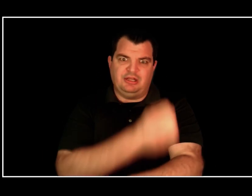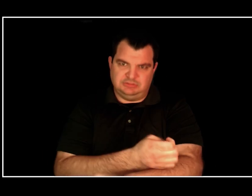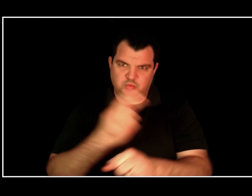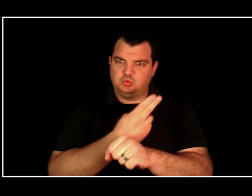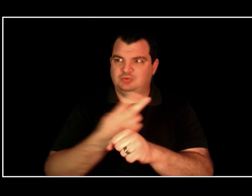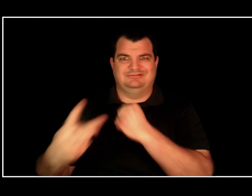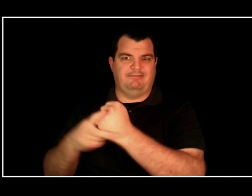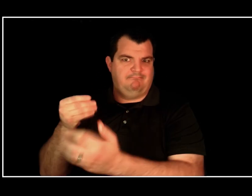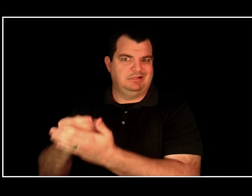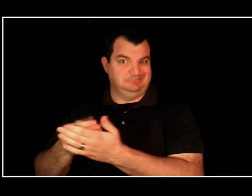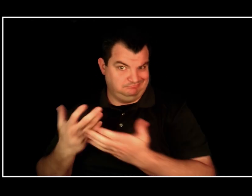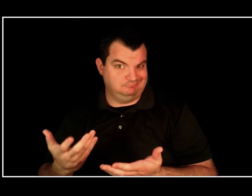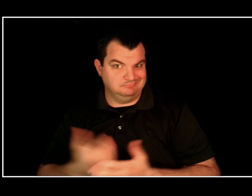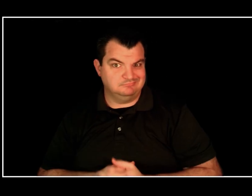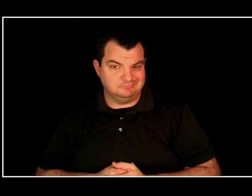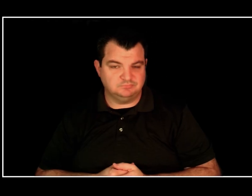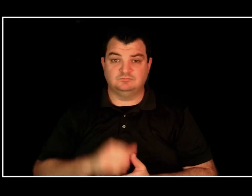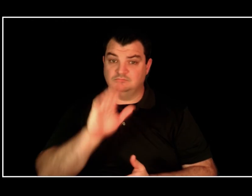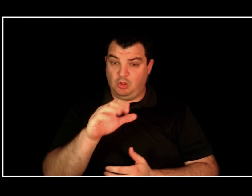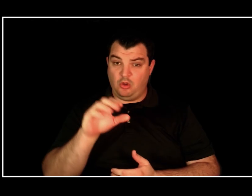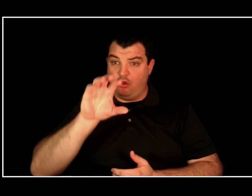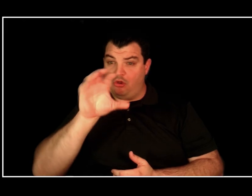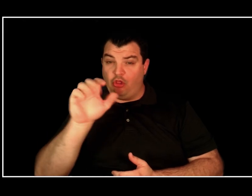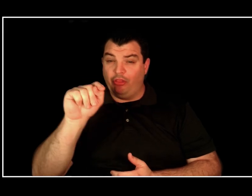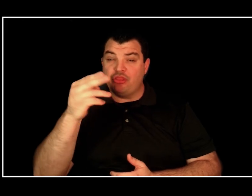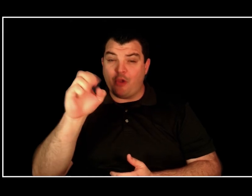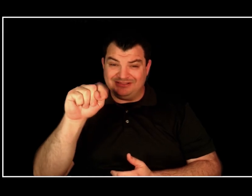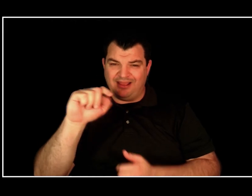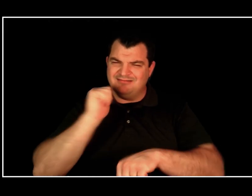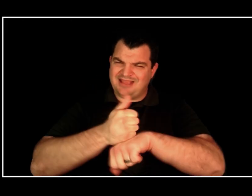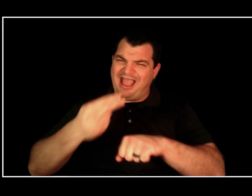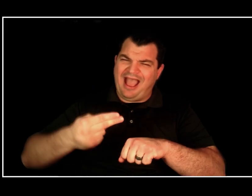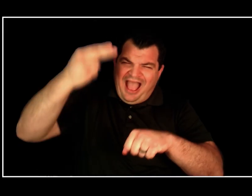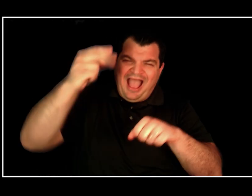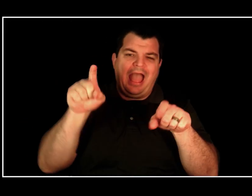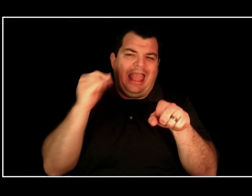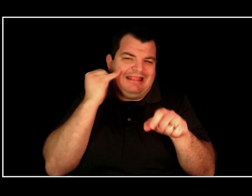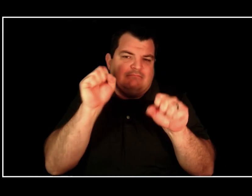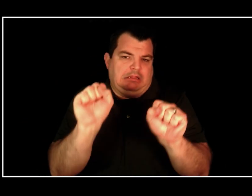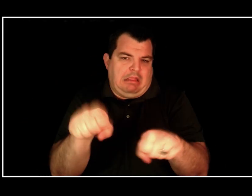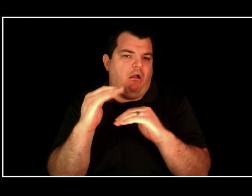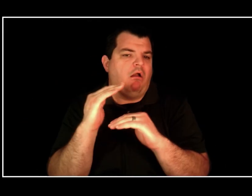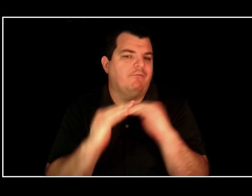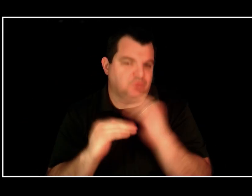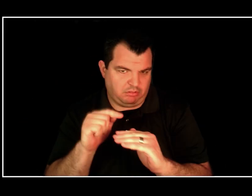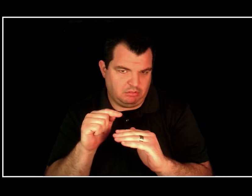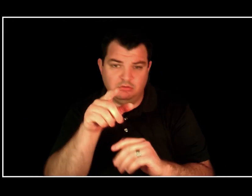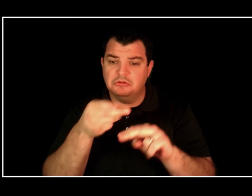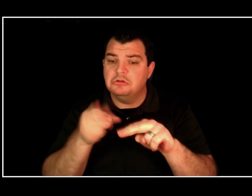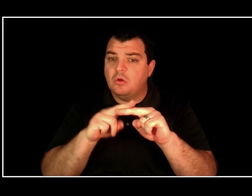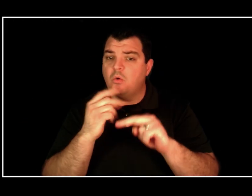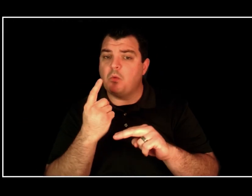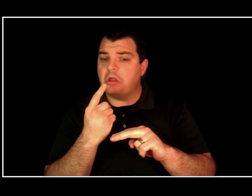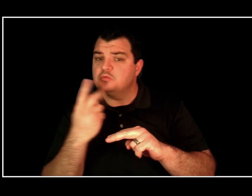your energy use and save money. Set your thermostat as high as is comfortable. Even